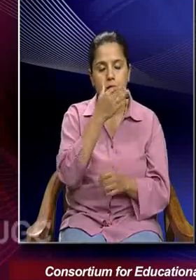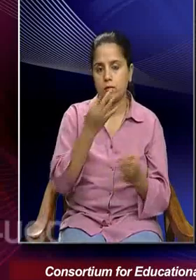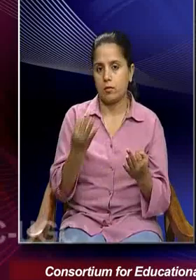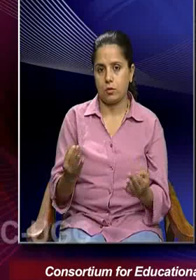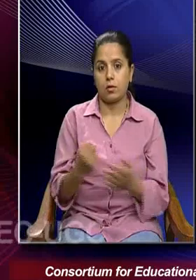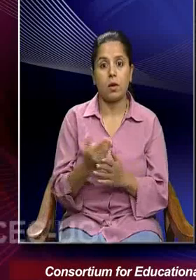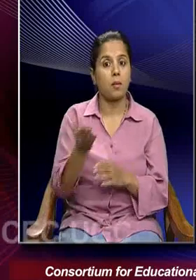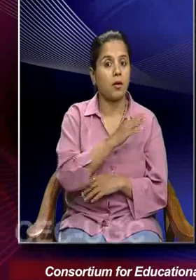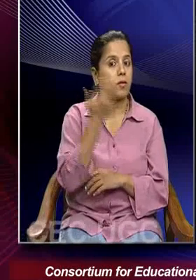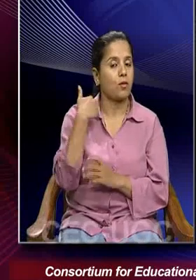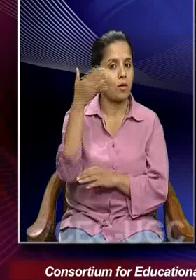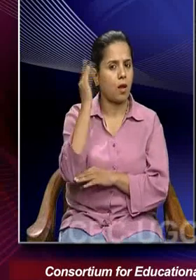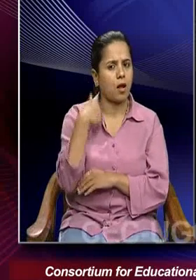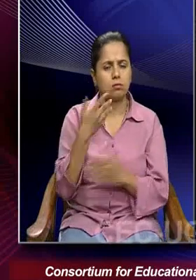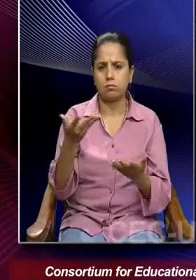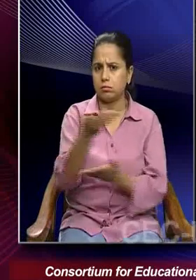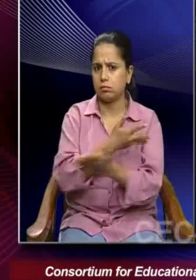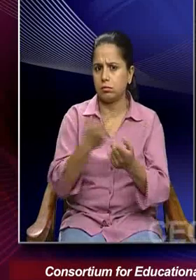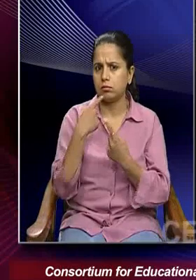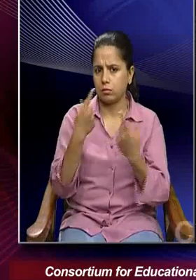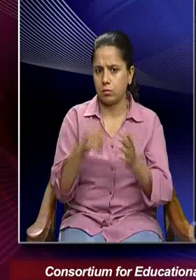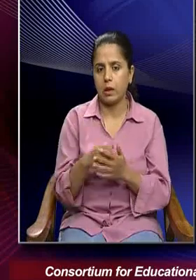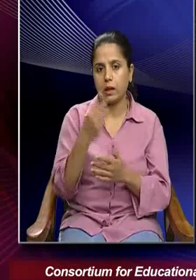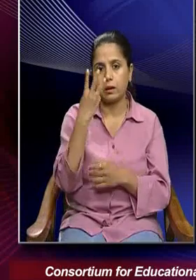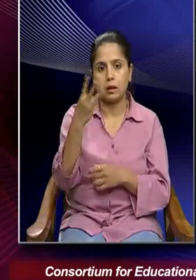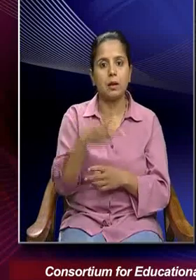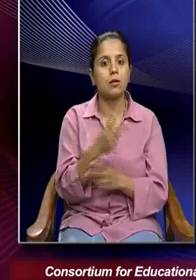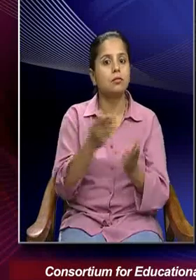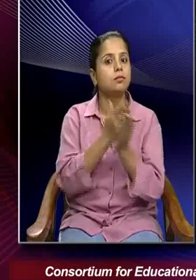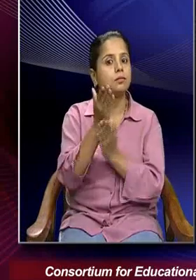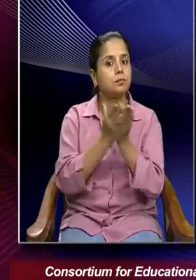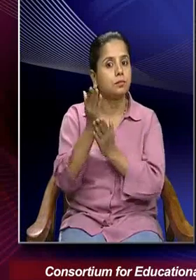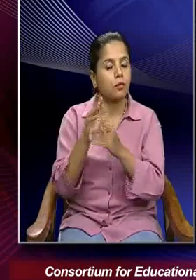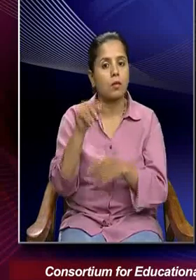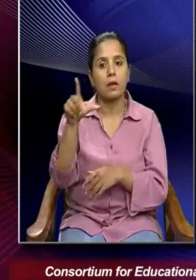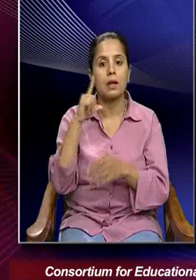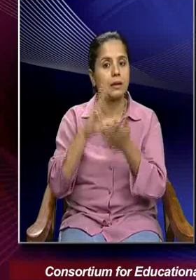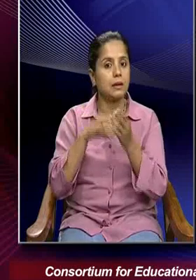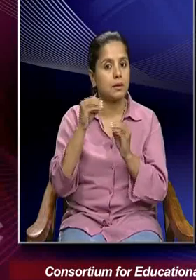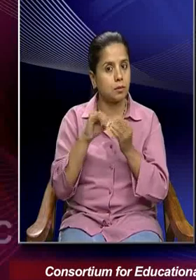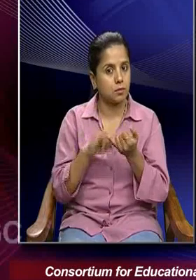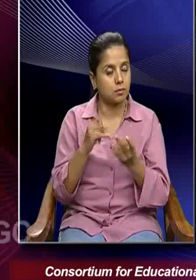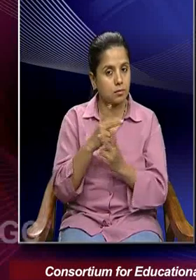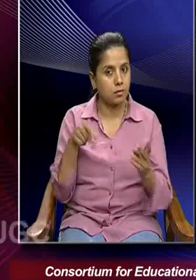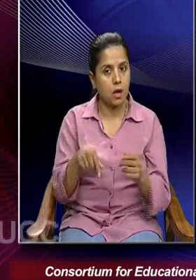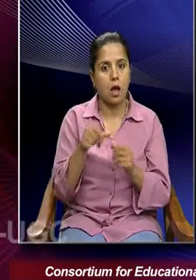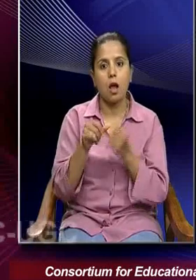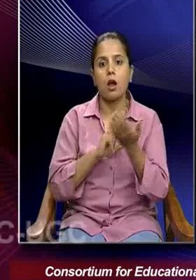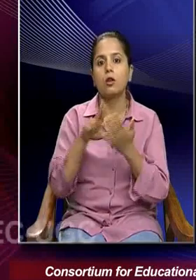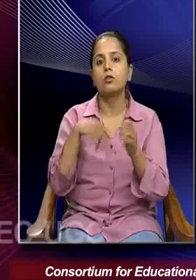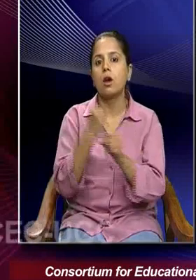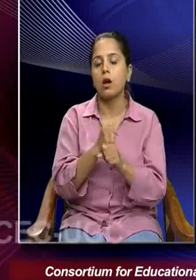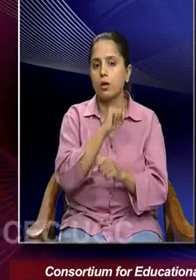previous lecture, we already discussed the 3 types or the 3 limbs in the Ashtanga